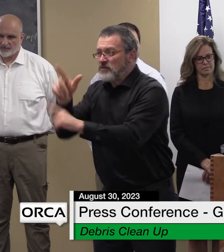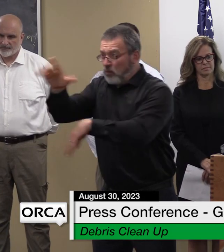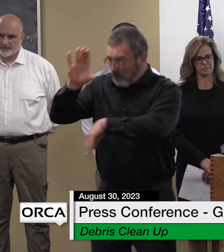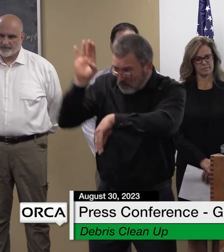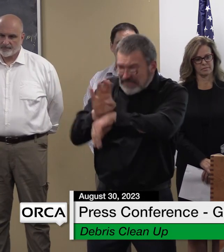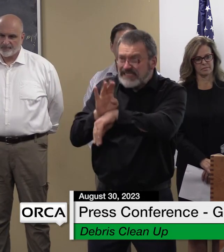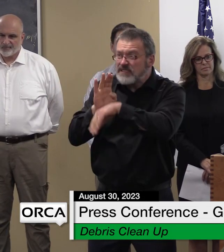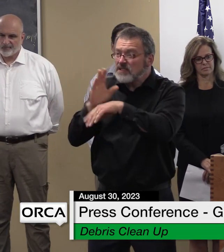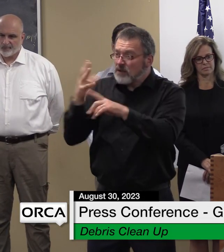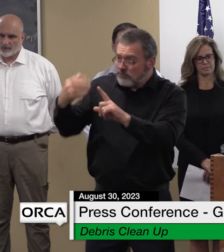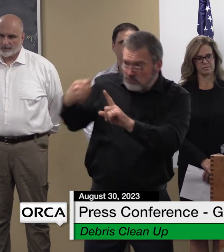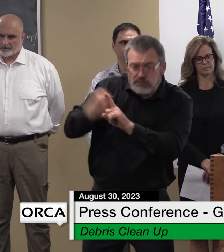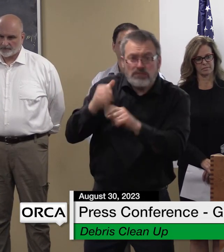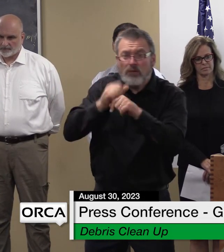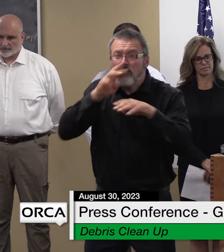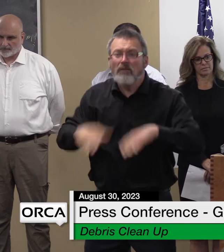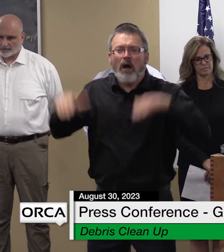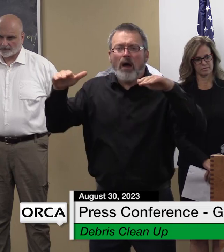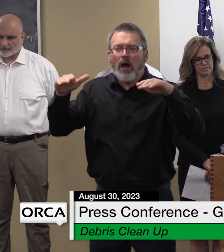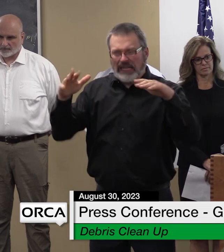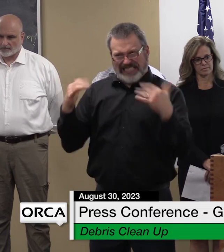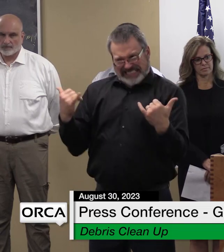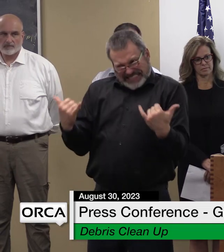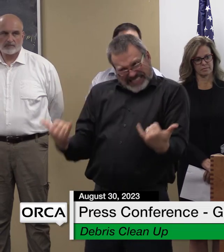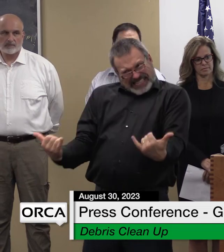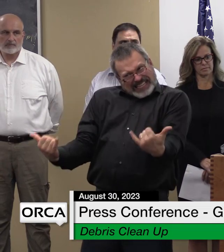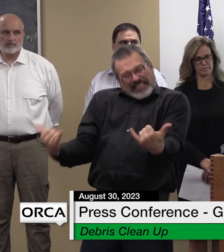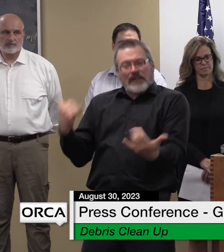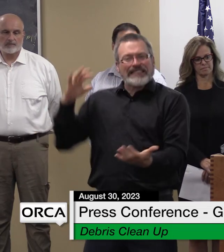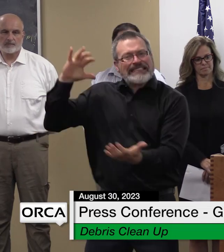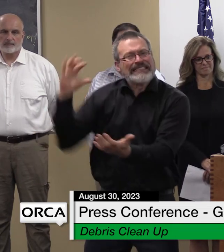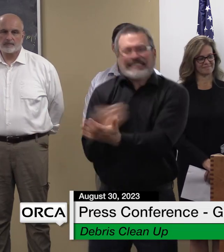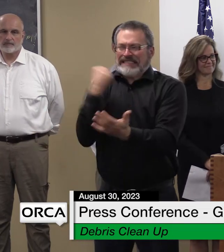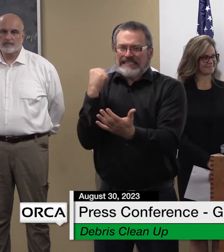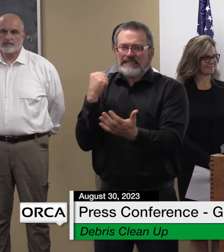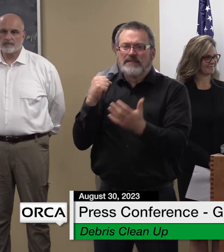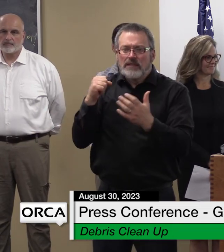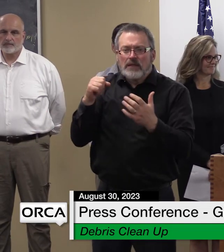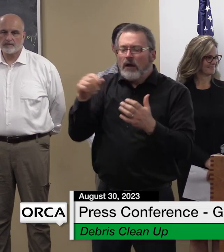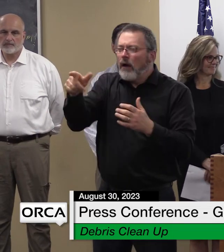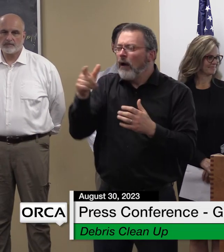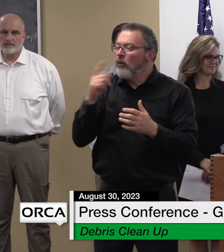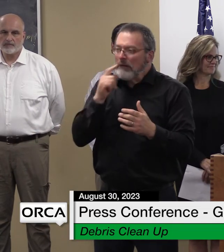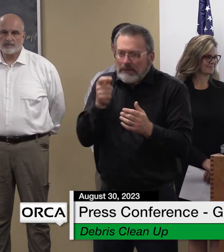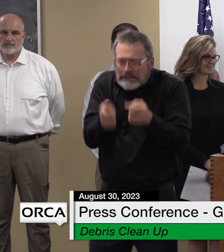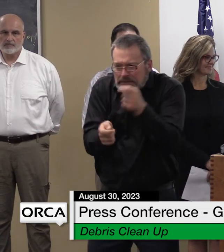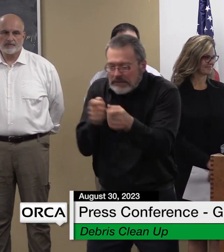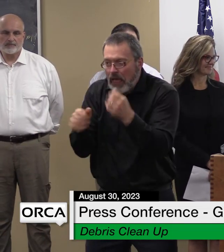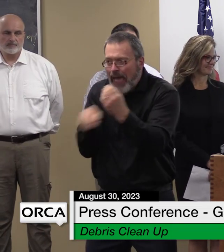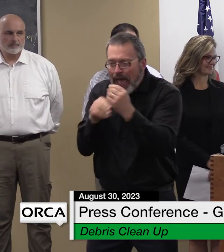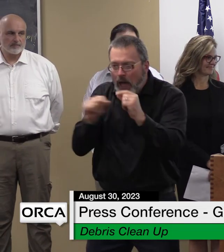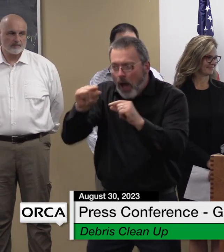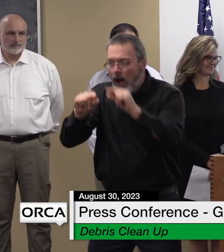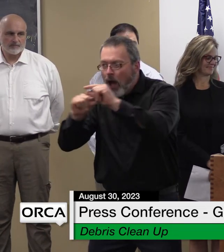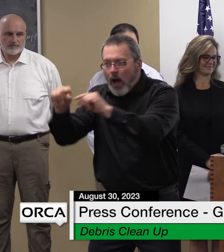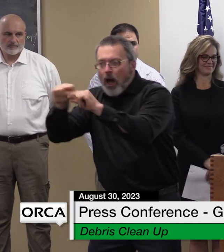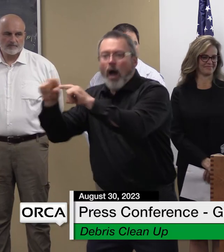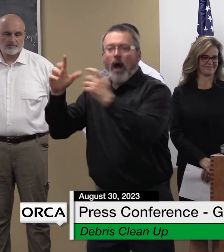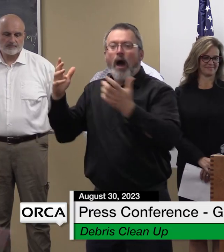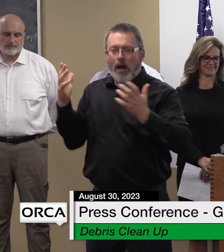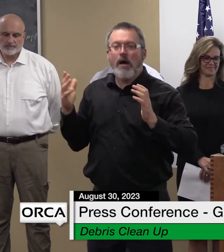still capacity, and I know every bit can help. So with that, I'll turn it over to Commissioner Morrison.